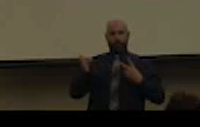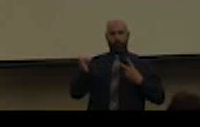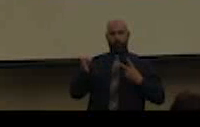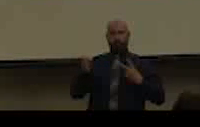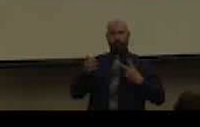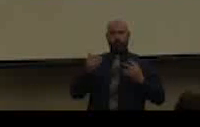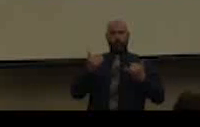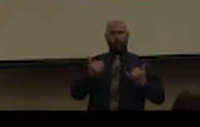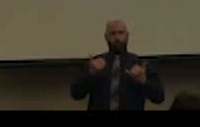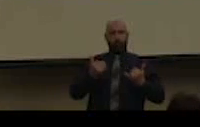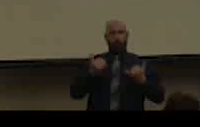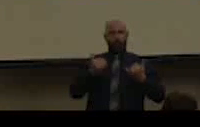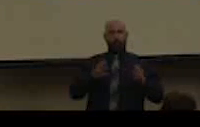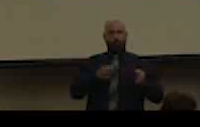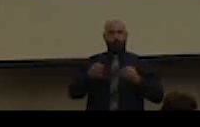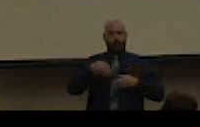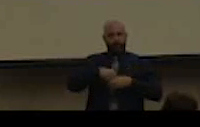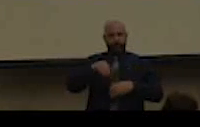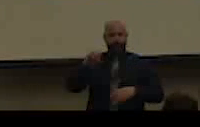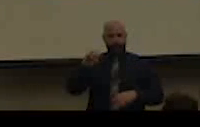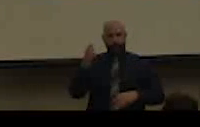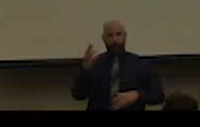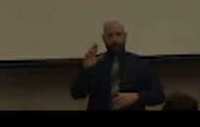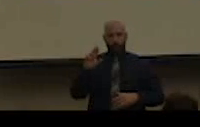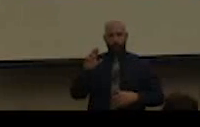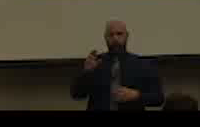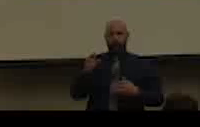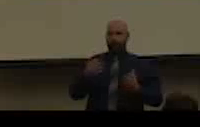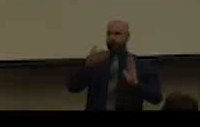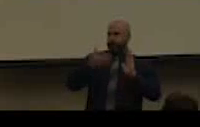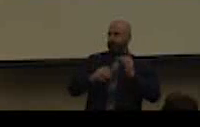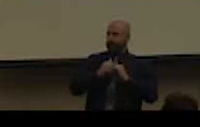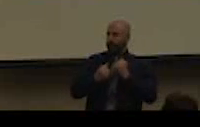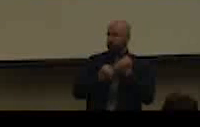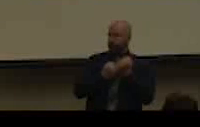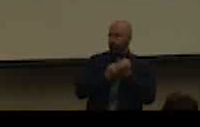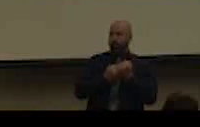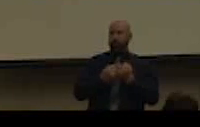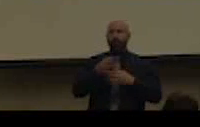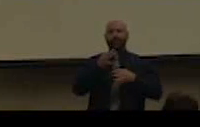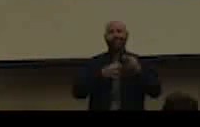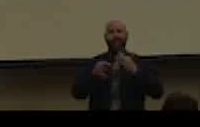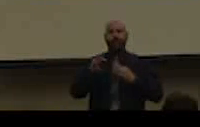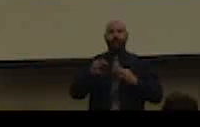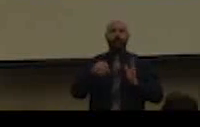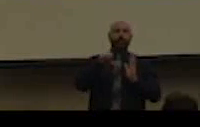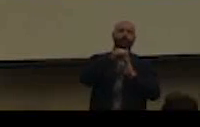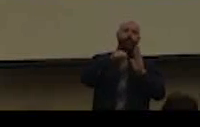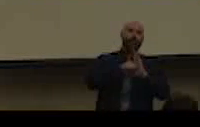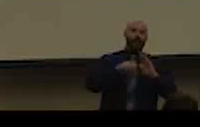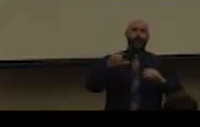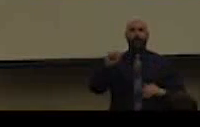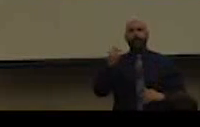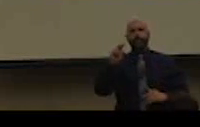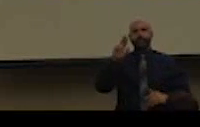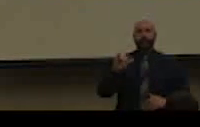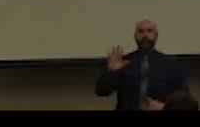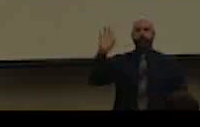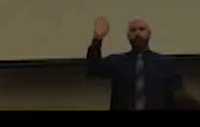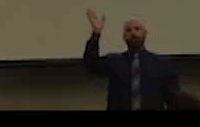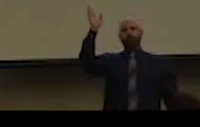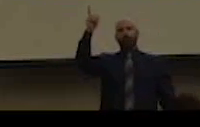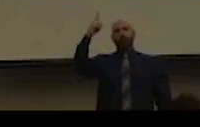need to head, and here are ways that you can help support that, then like, here's a state agency speaking for the whole state. It's just